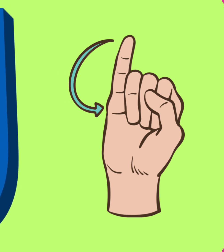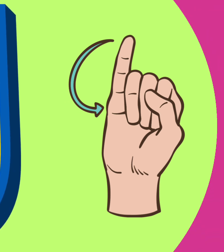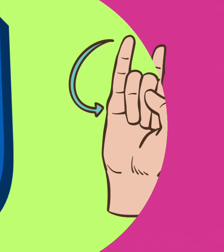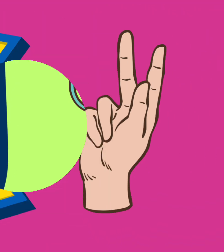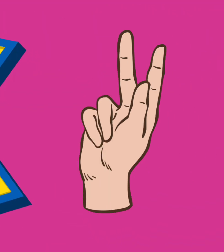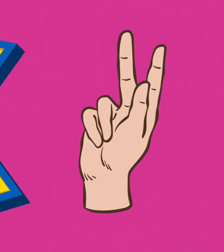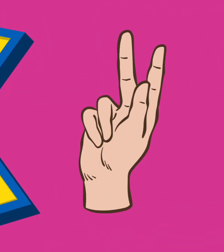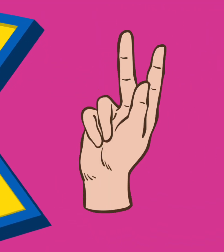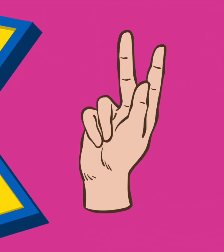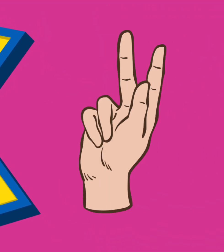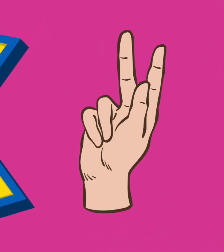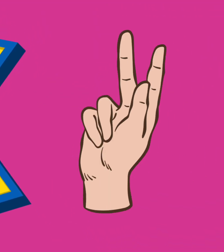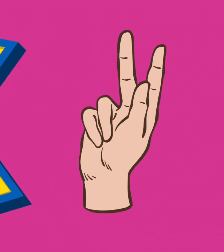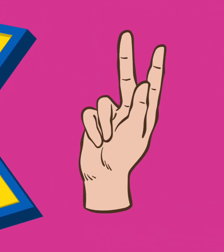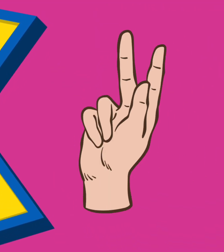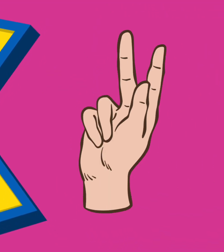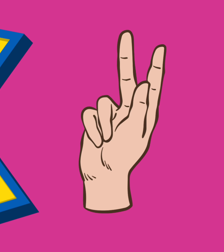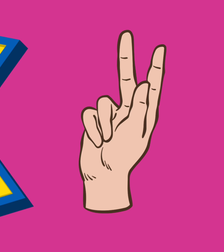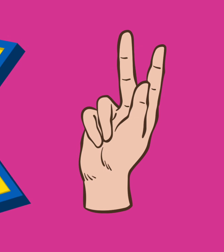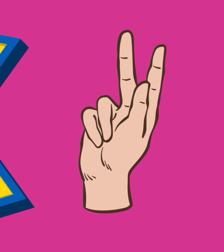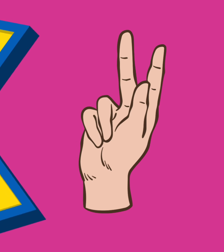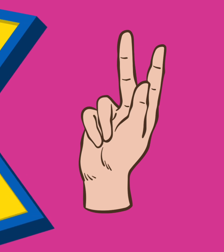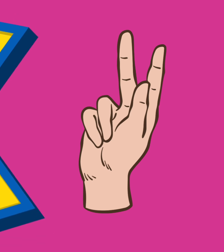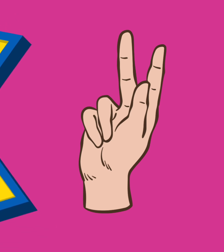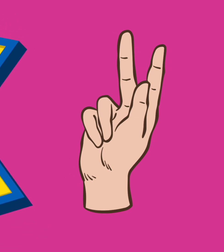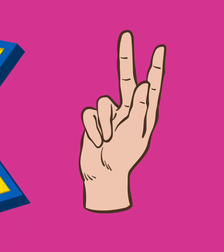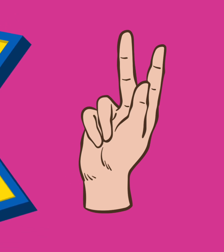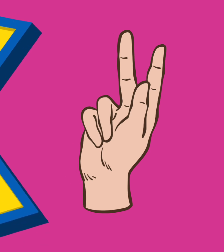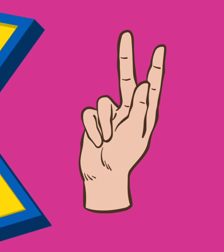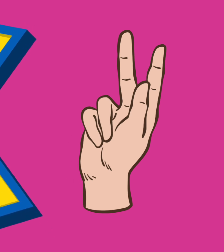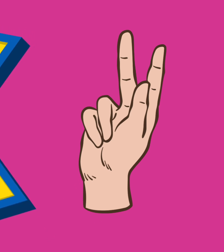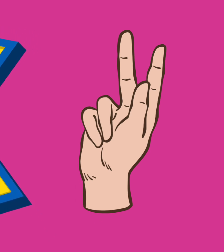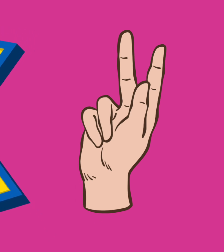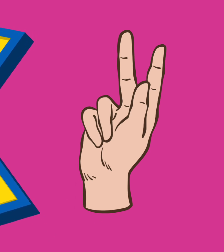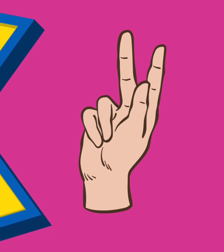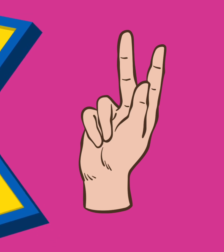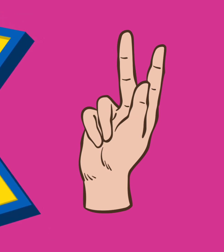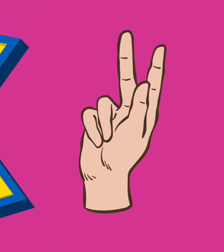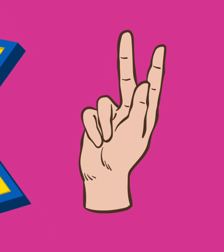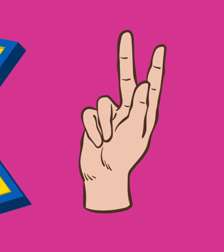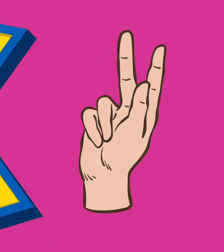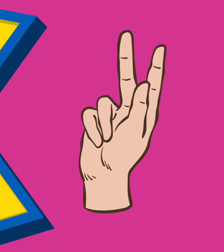This is K. Hold up two fingers like a peace sign and place your thumb between them. That's K.